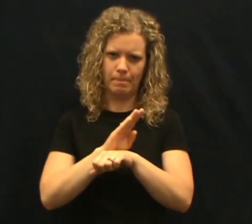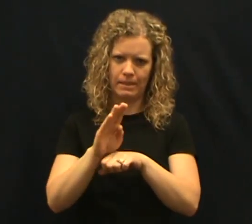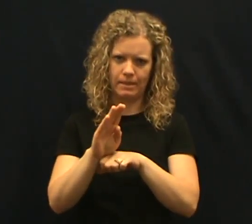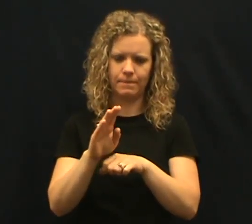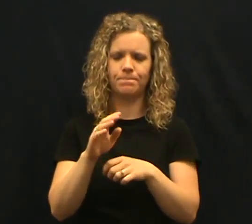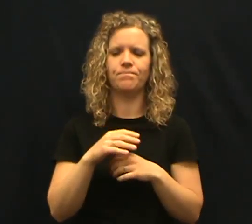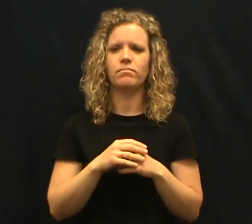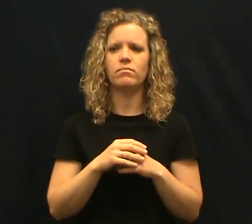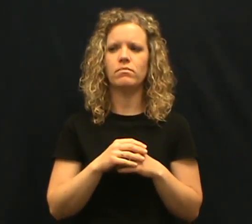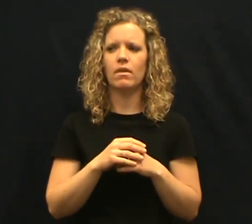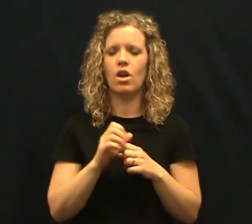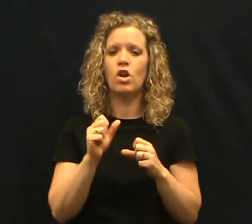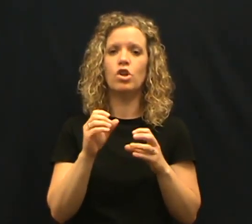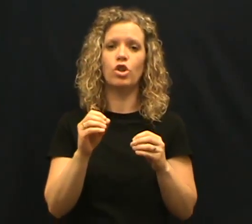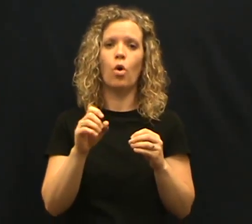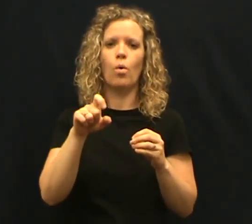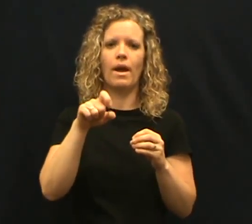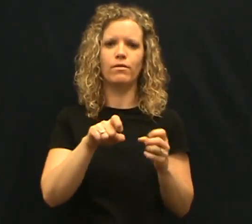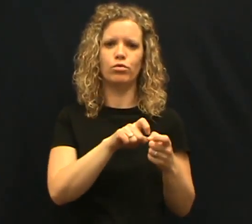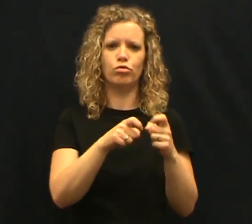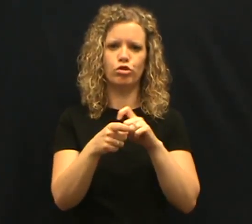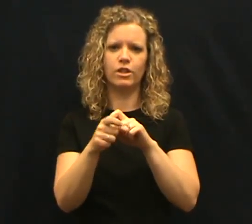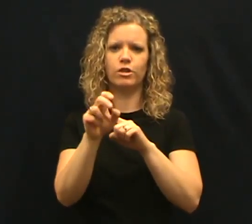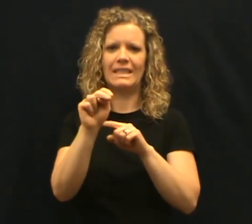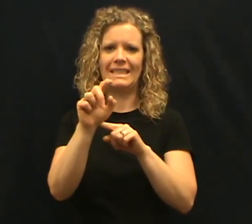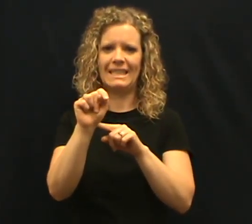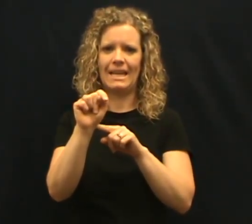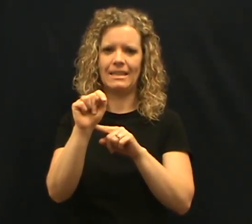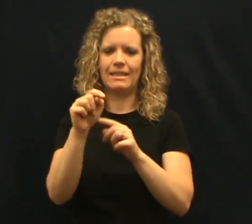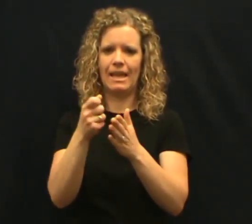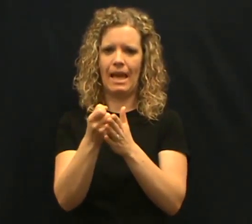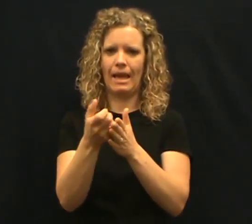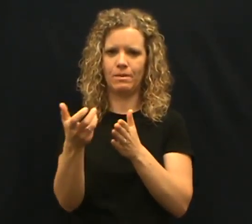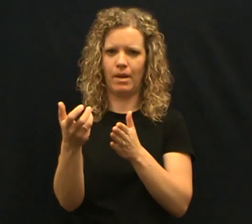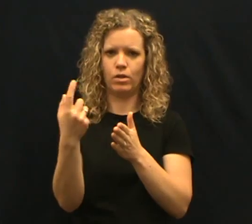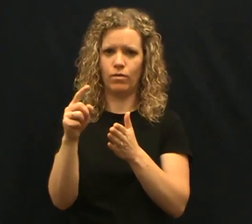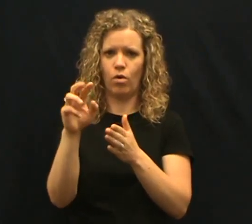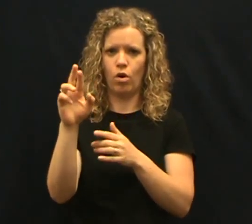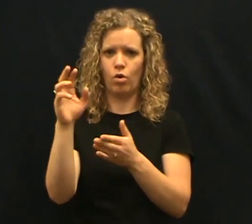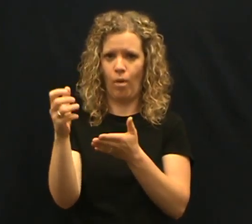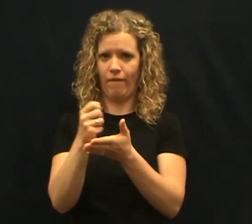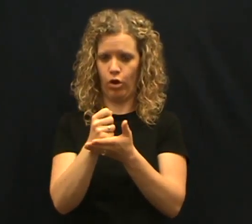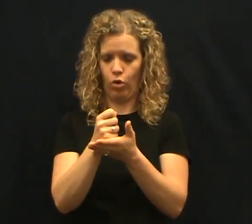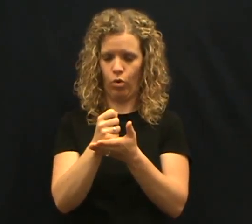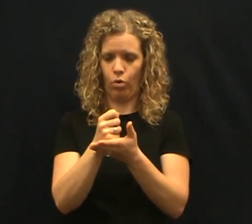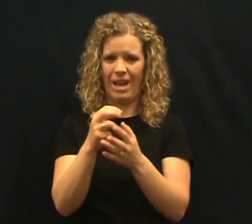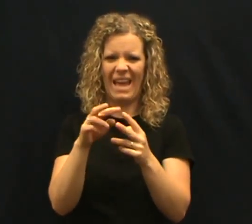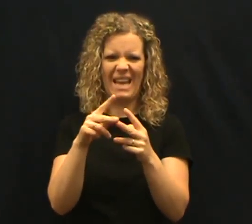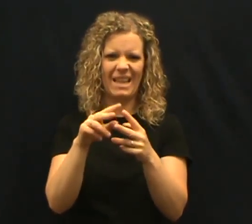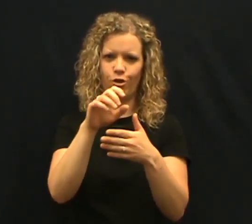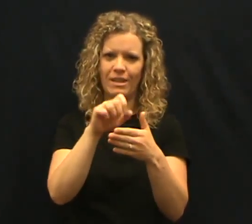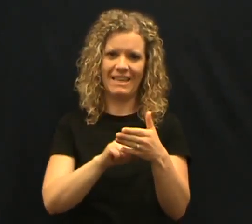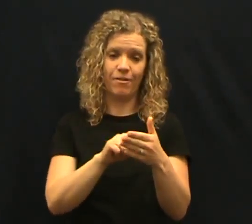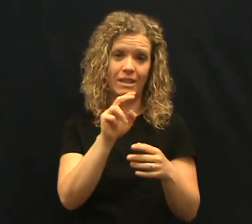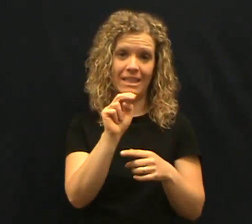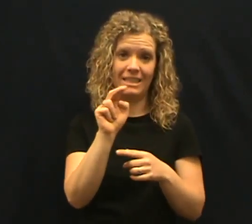doing is we end up netting the expenses and the revenue, and the difference, either net income or net loss, is what increases